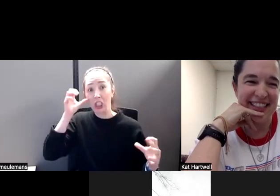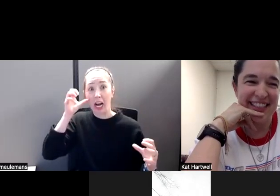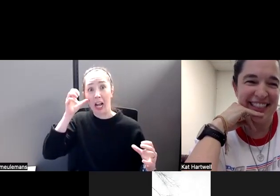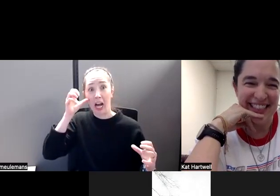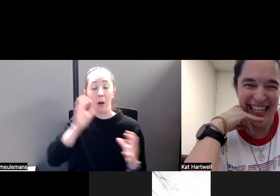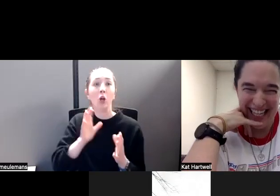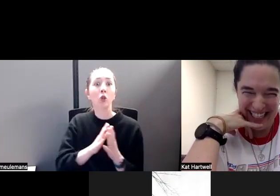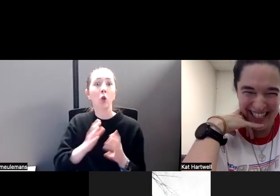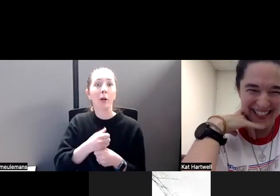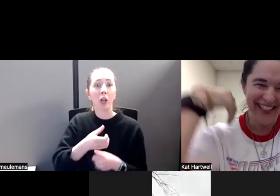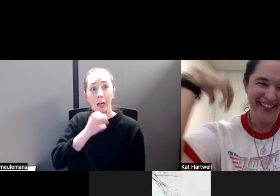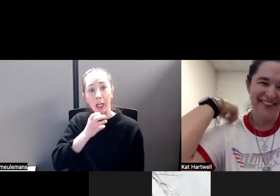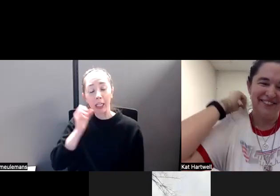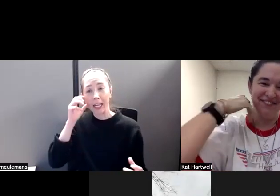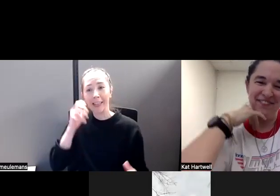coffee.